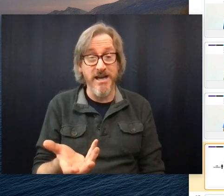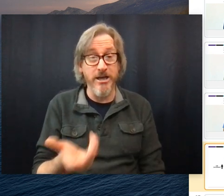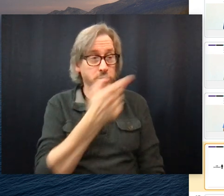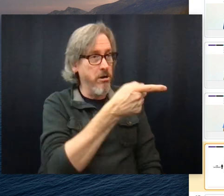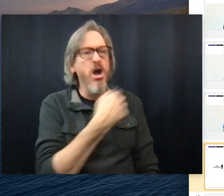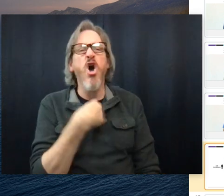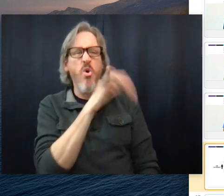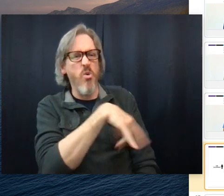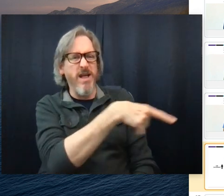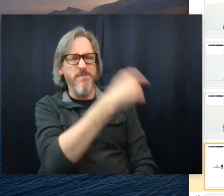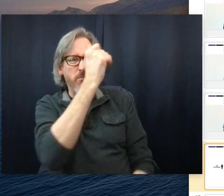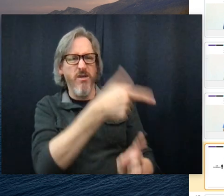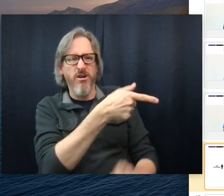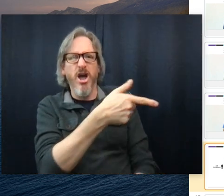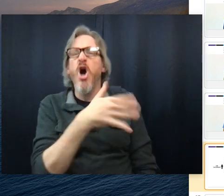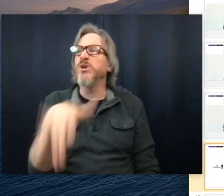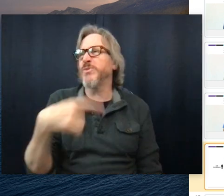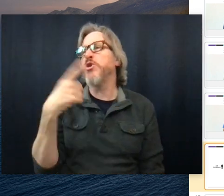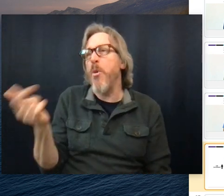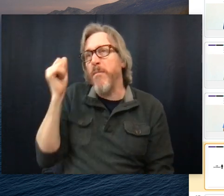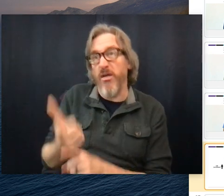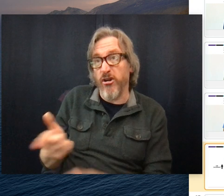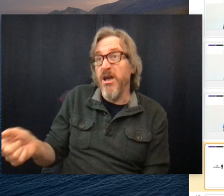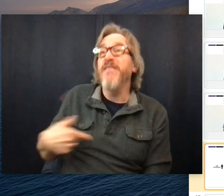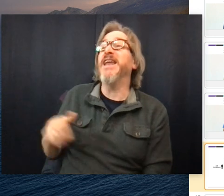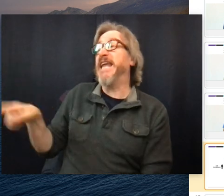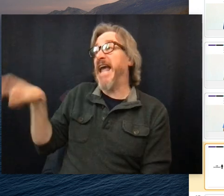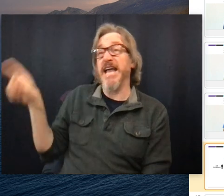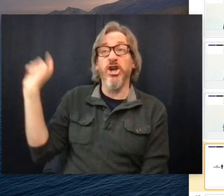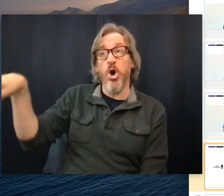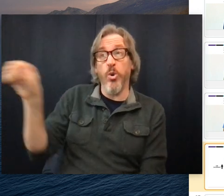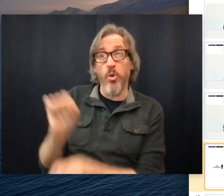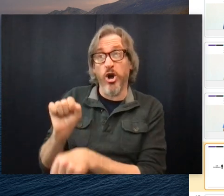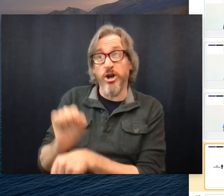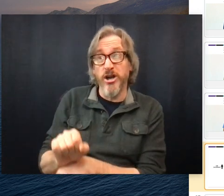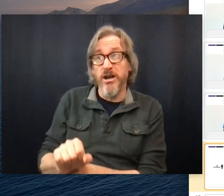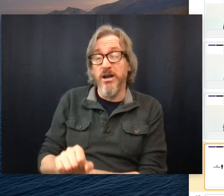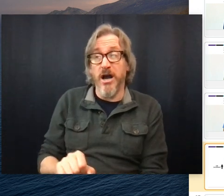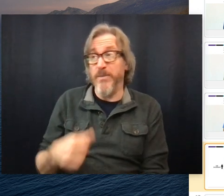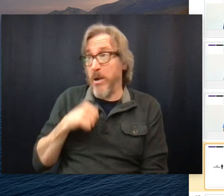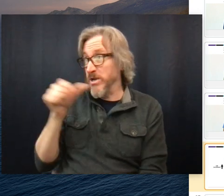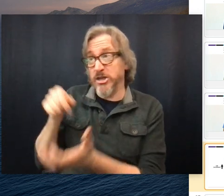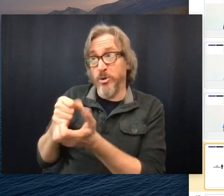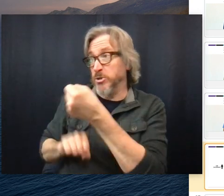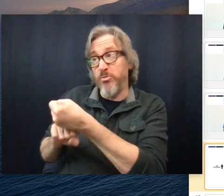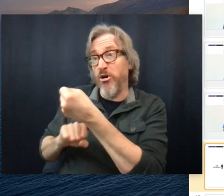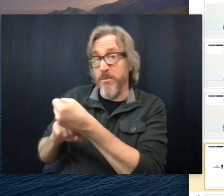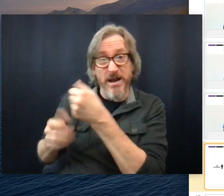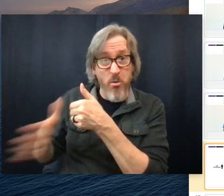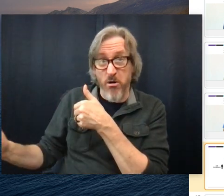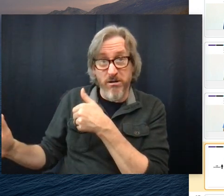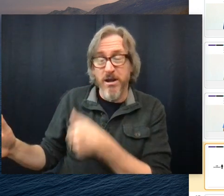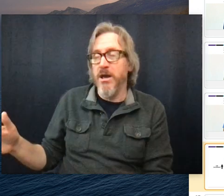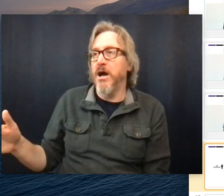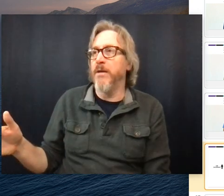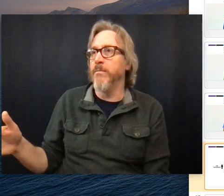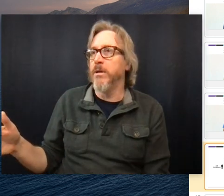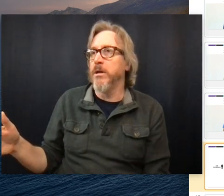who's not here, oh, that's my brother. Oh, so I told my brother that he had to go to work, that I wasn't going to support him